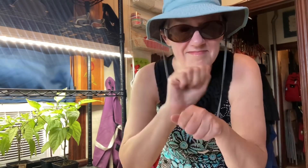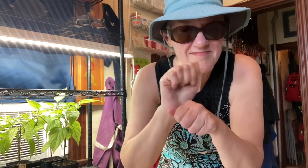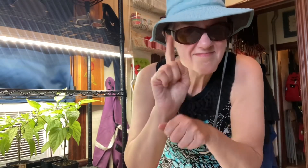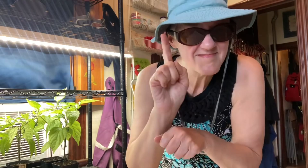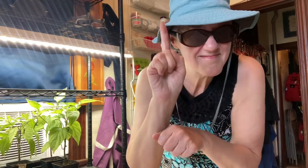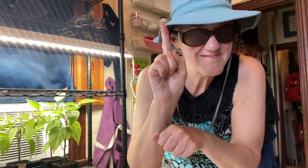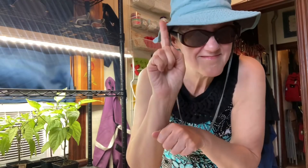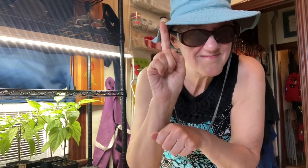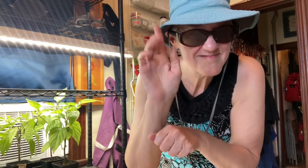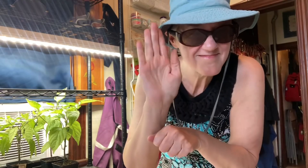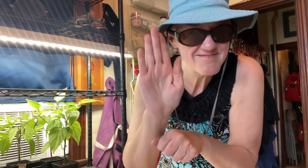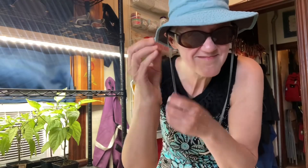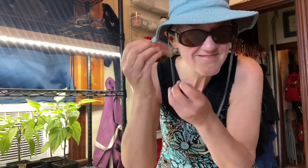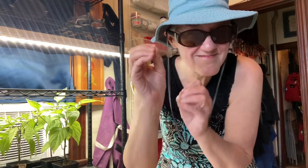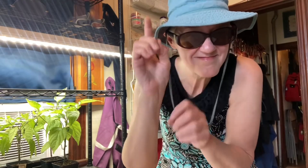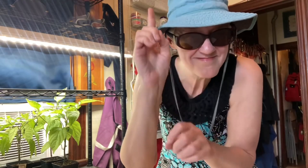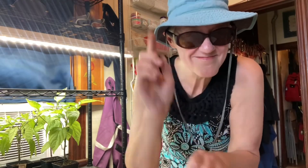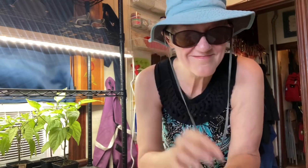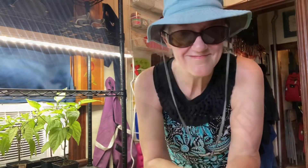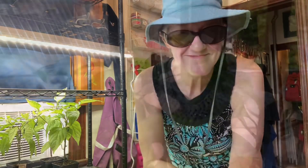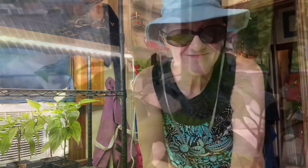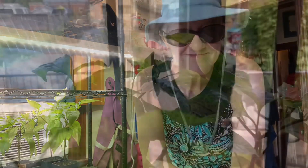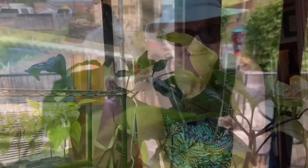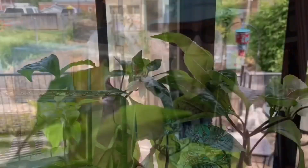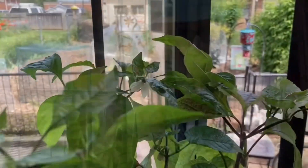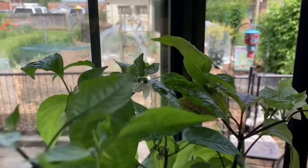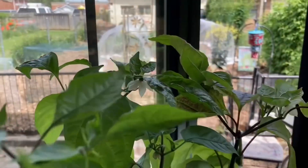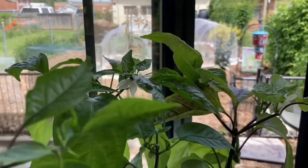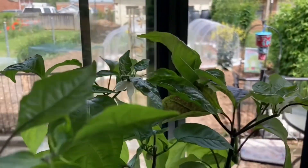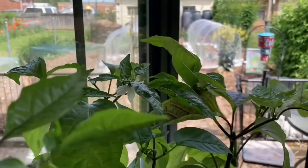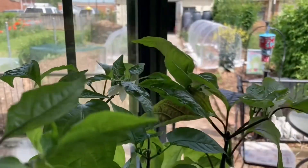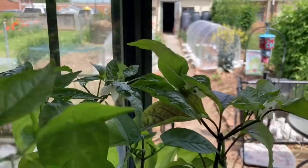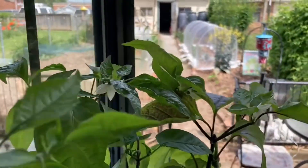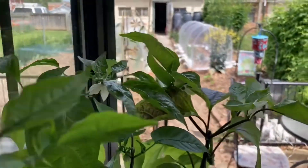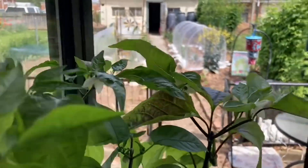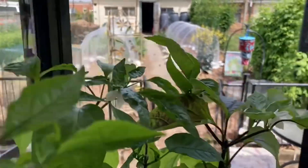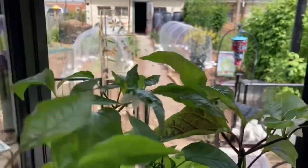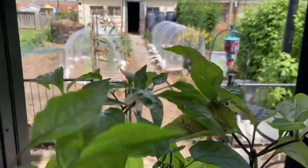Dale upstairs, working right up there in his office.